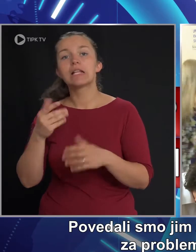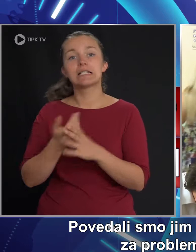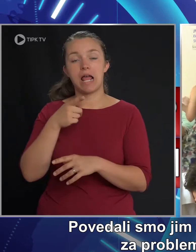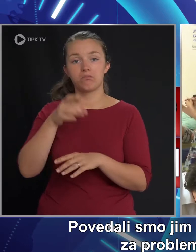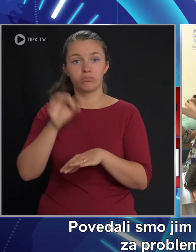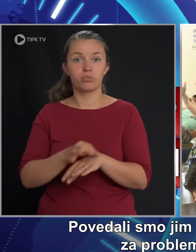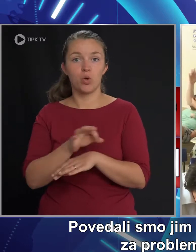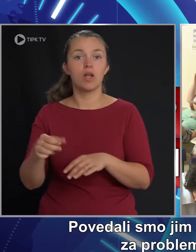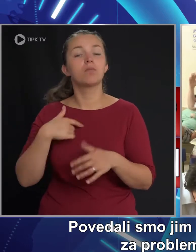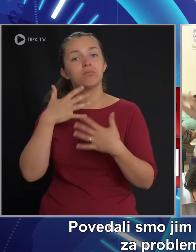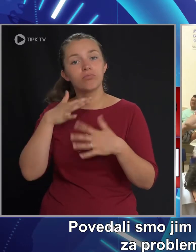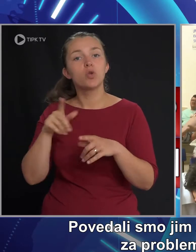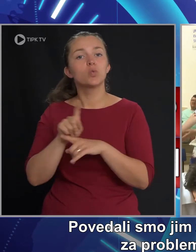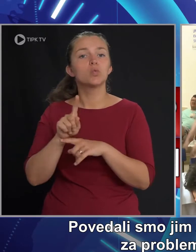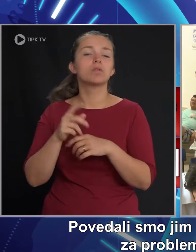thought